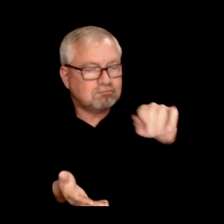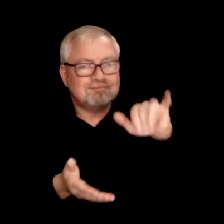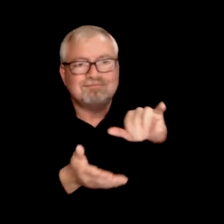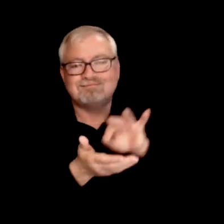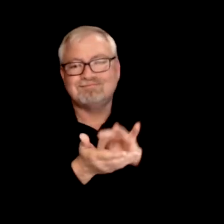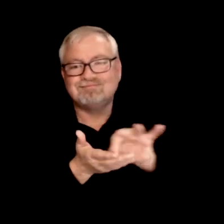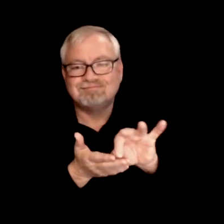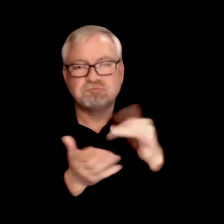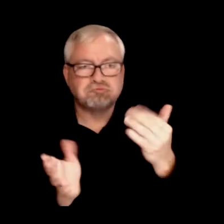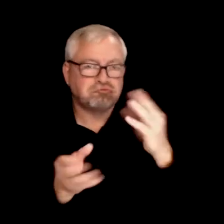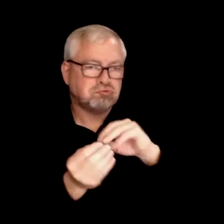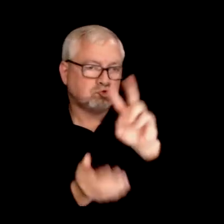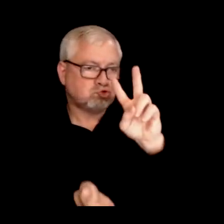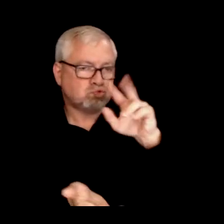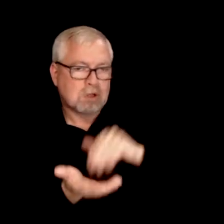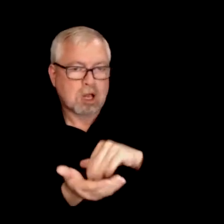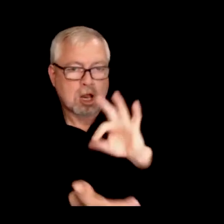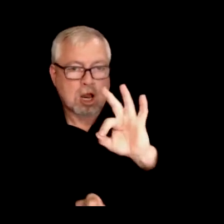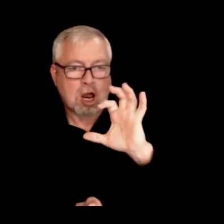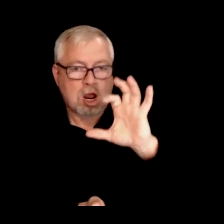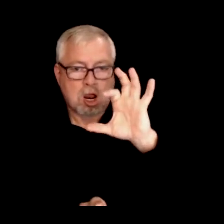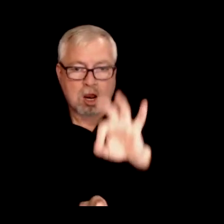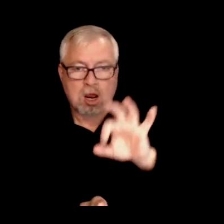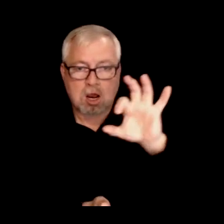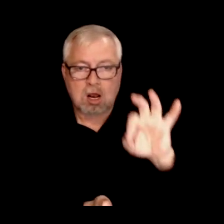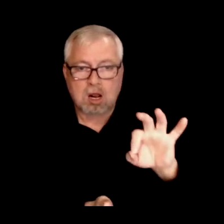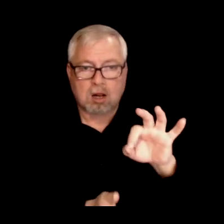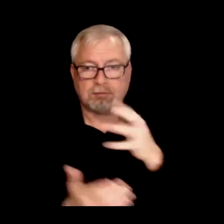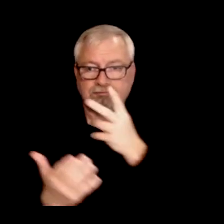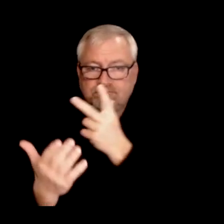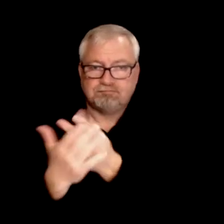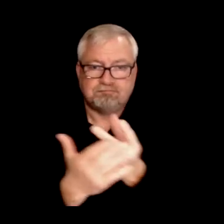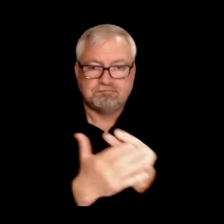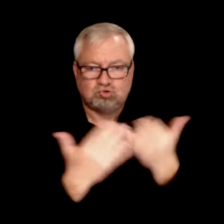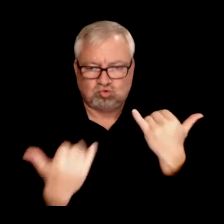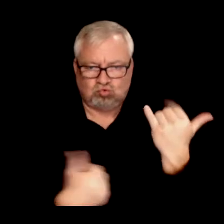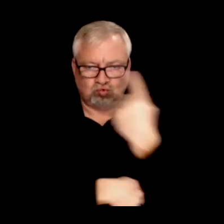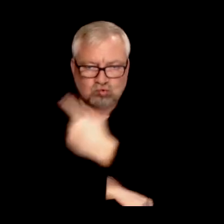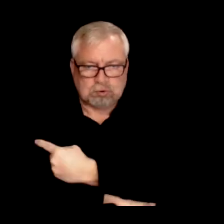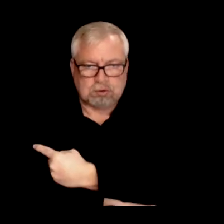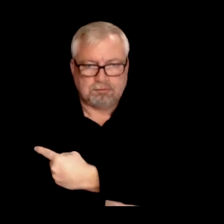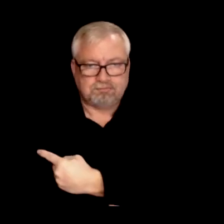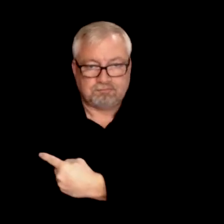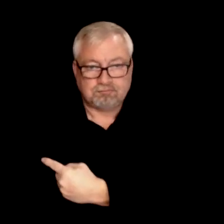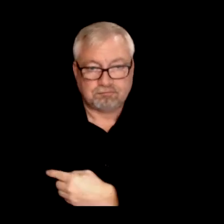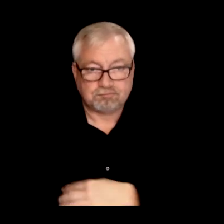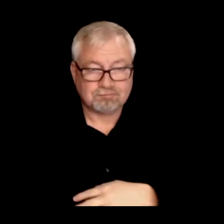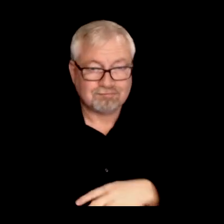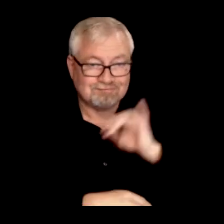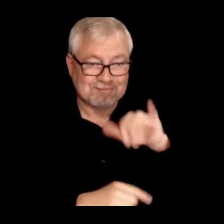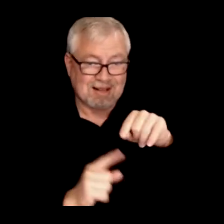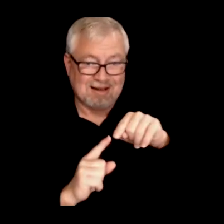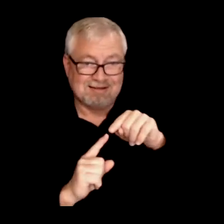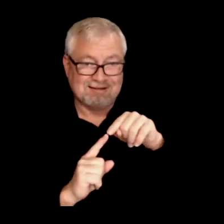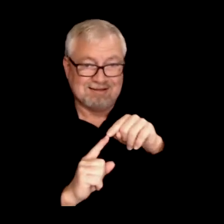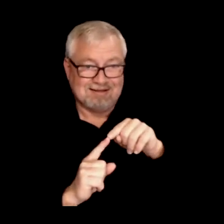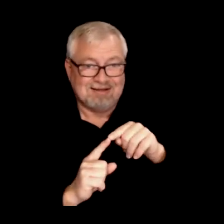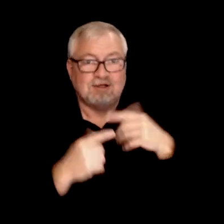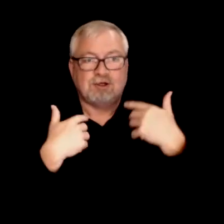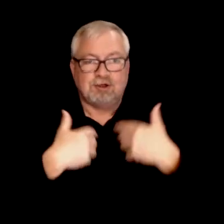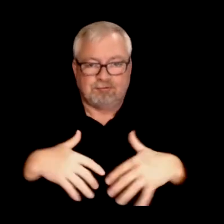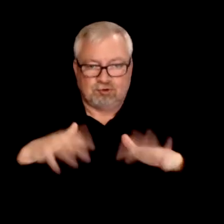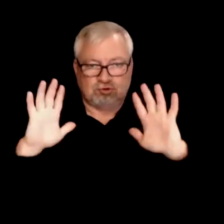2,999 doses administered today. That reflects the most complete and final data to report this week. However,